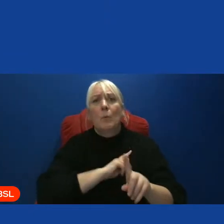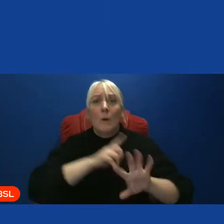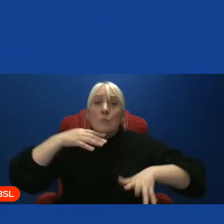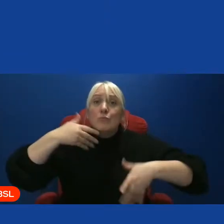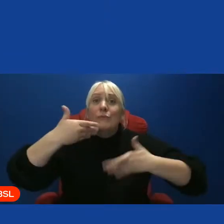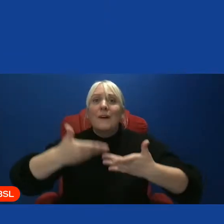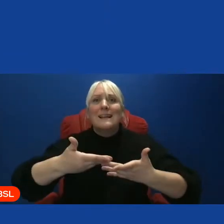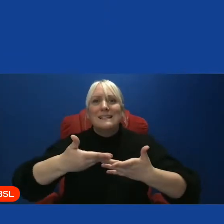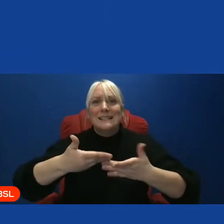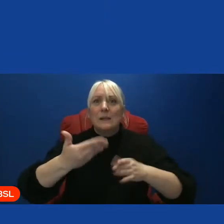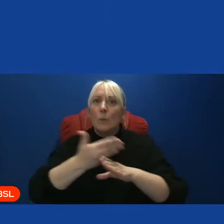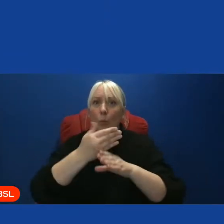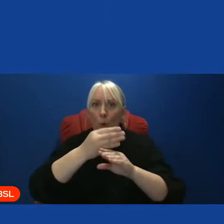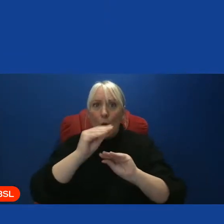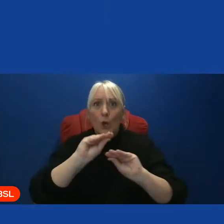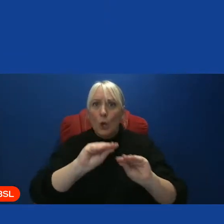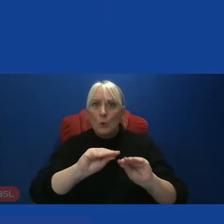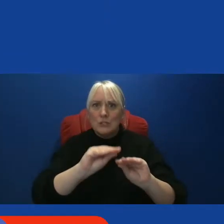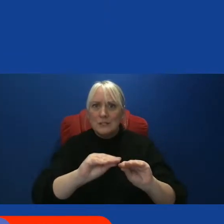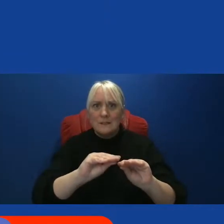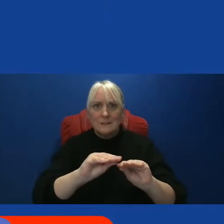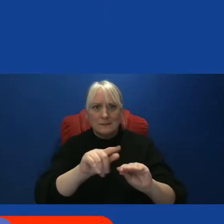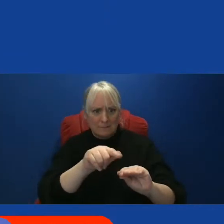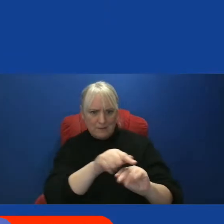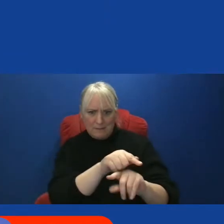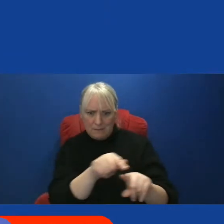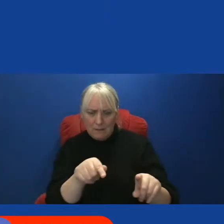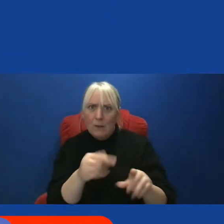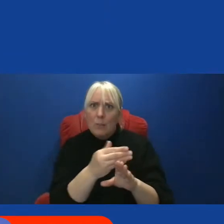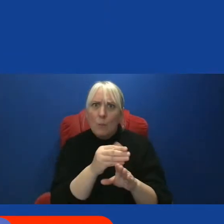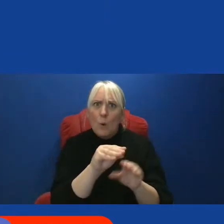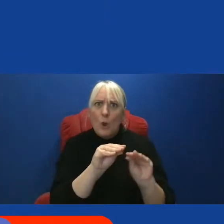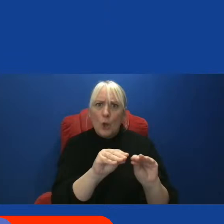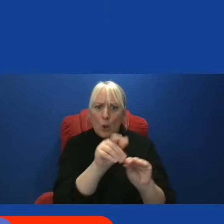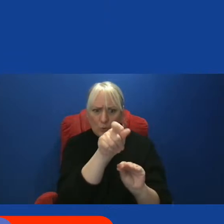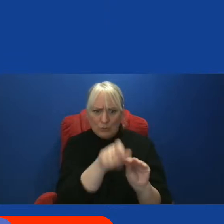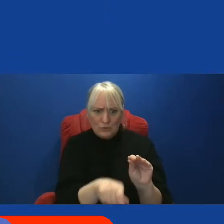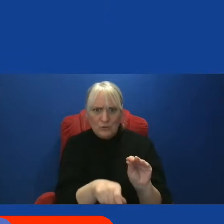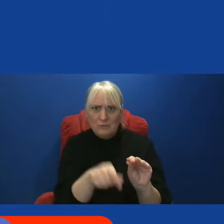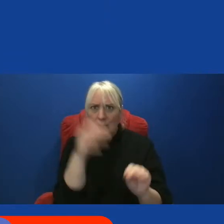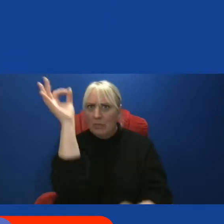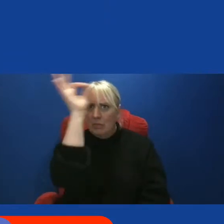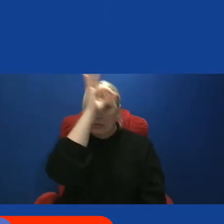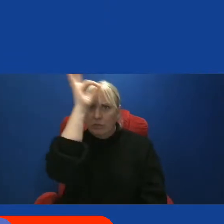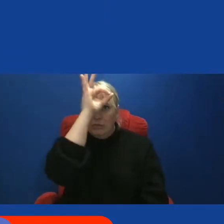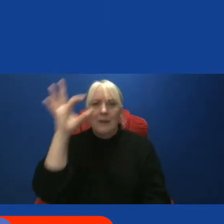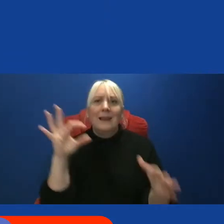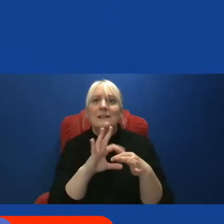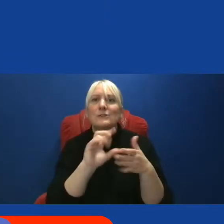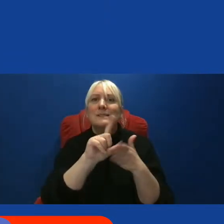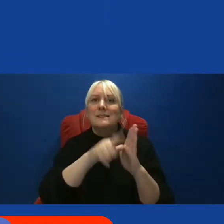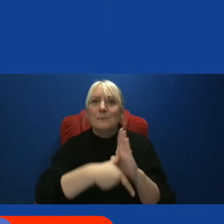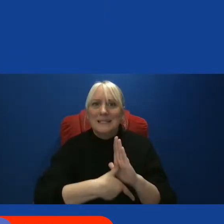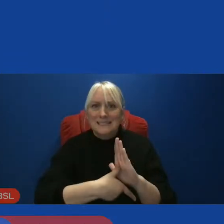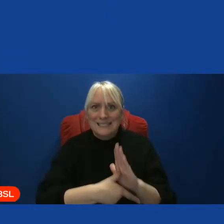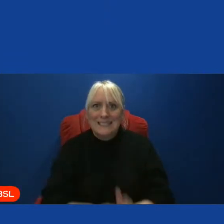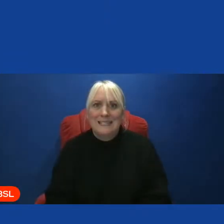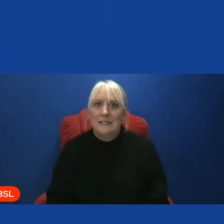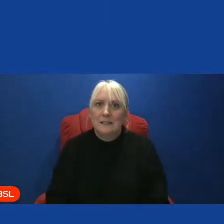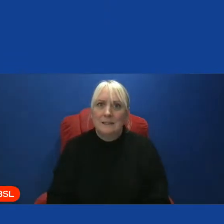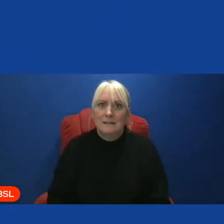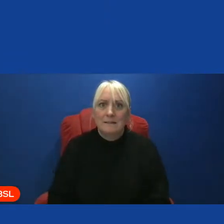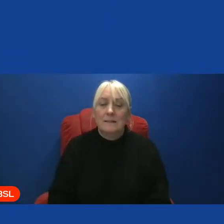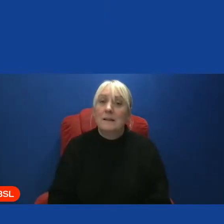about disability. They are proposing asking the